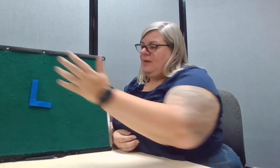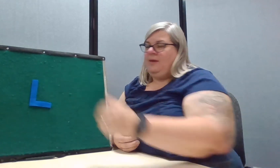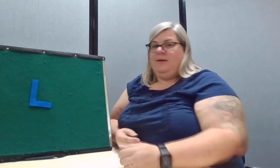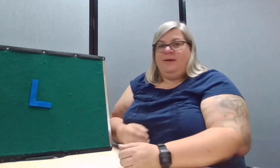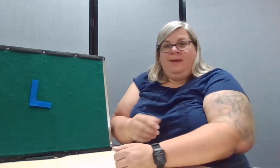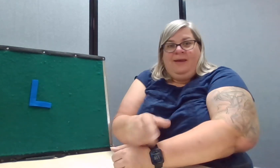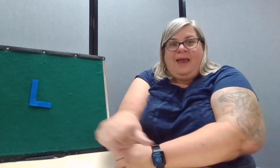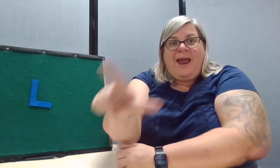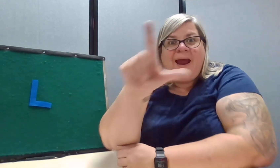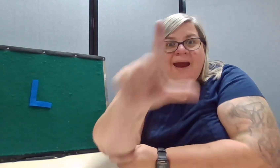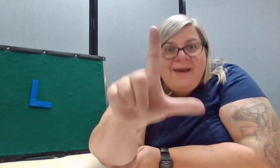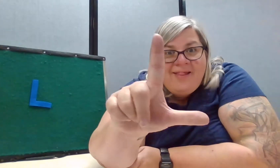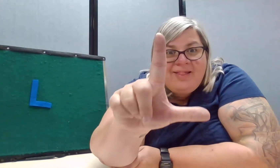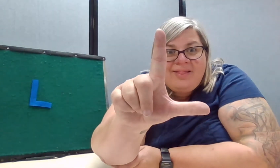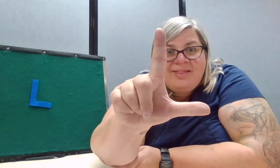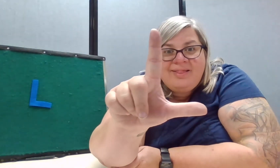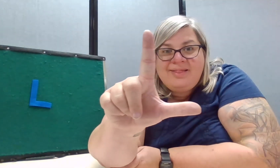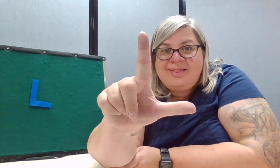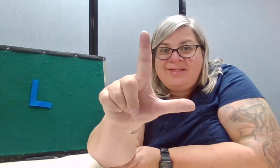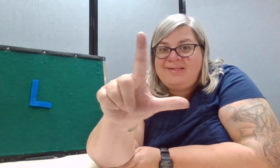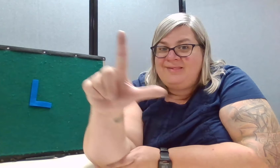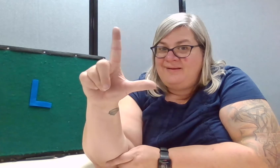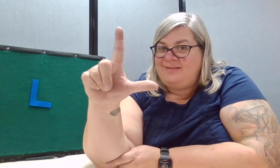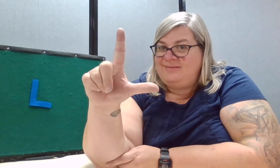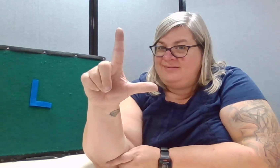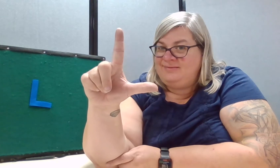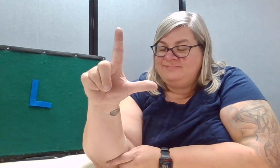Our next letter is L.